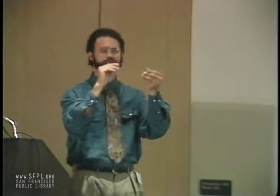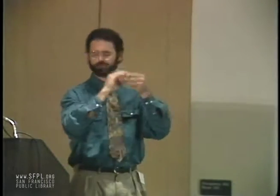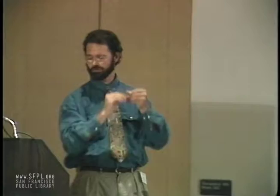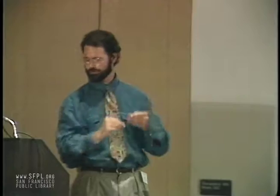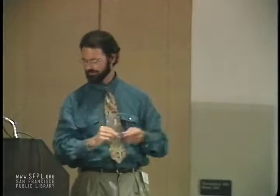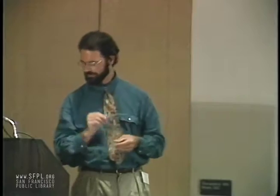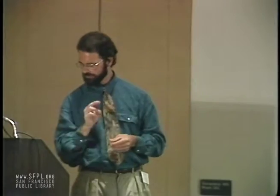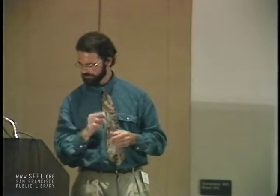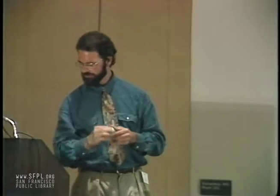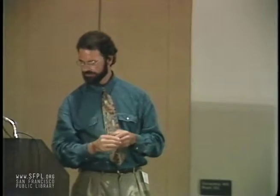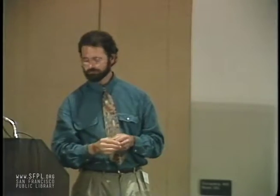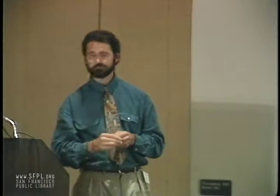folk tales,